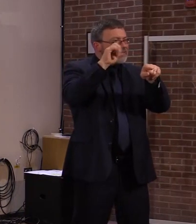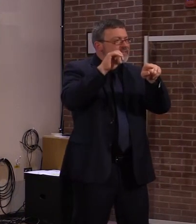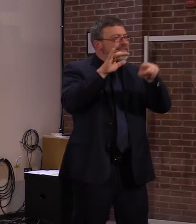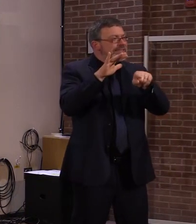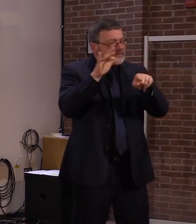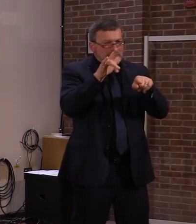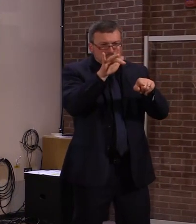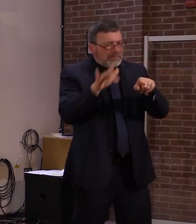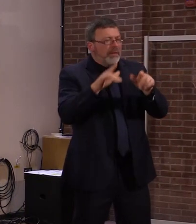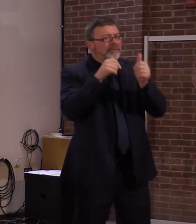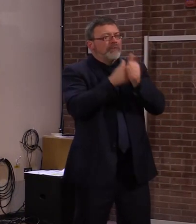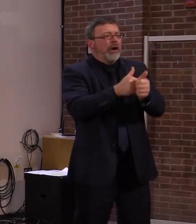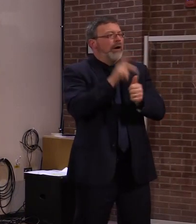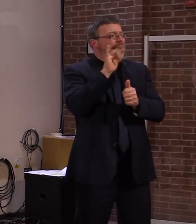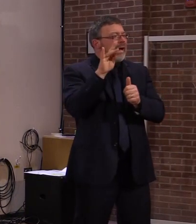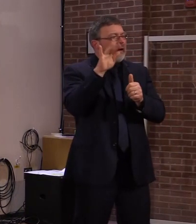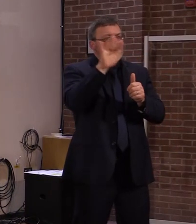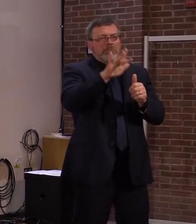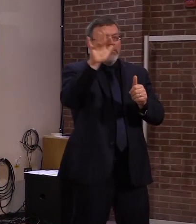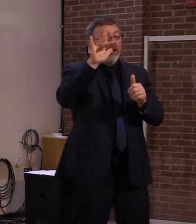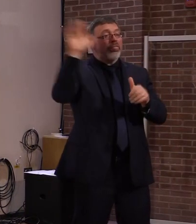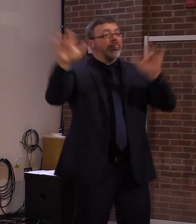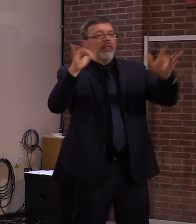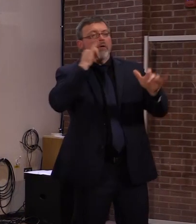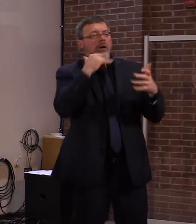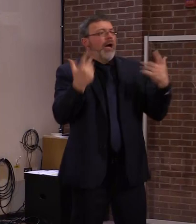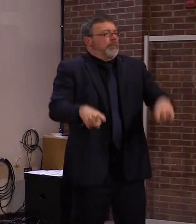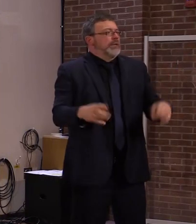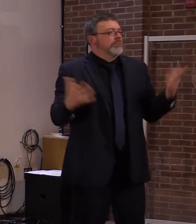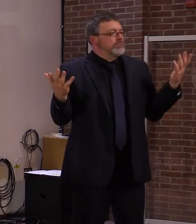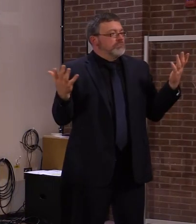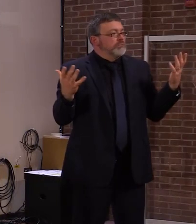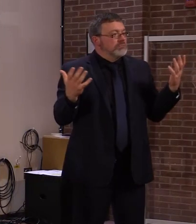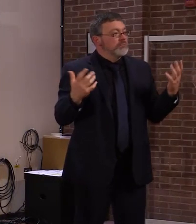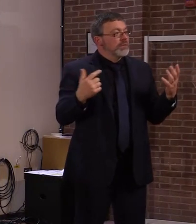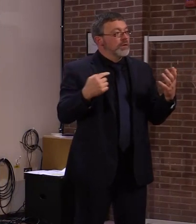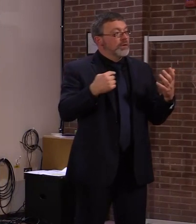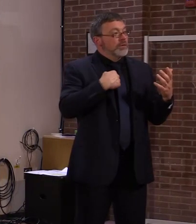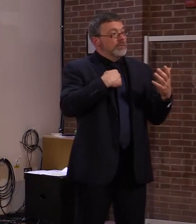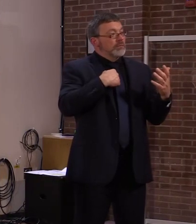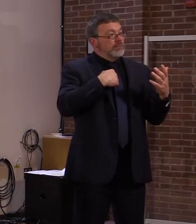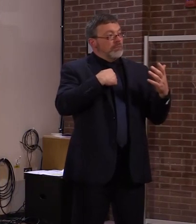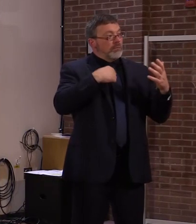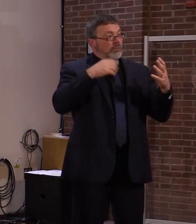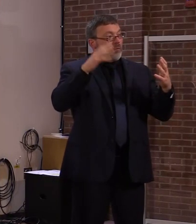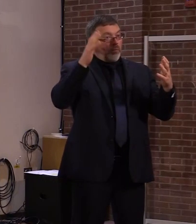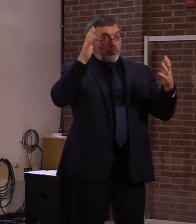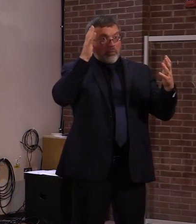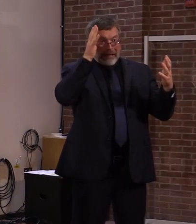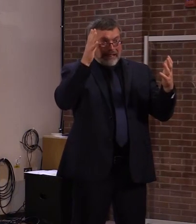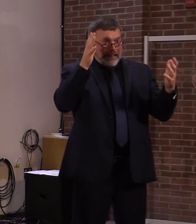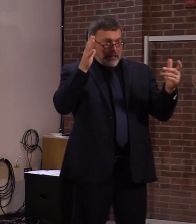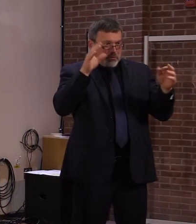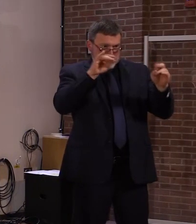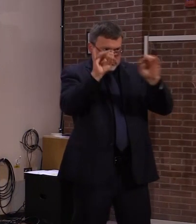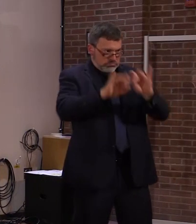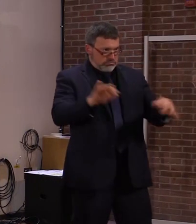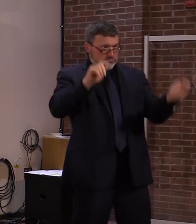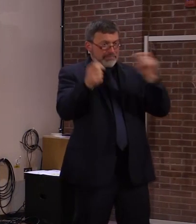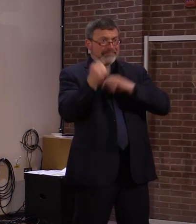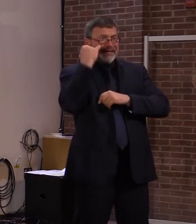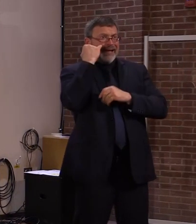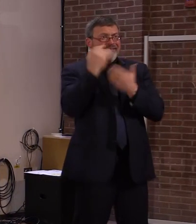a booster button click. So we'll look into it. We'll always make changes to make it easier for people. But we have